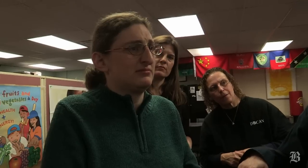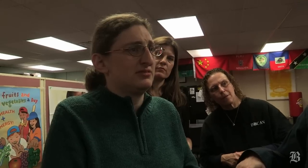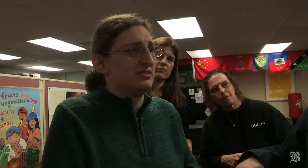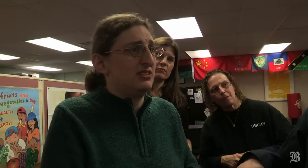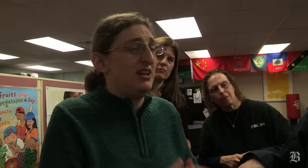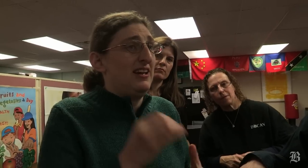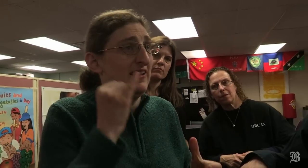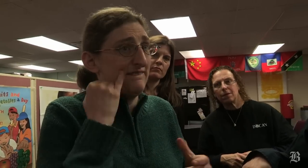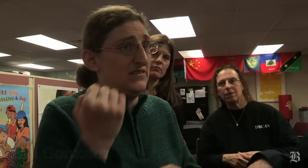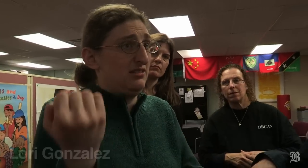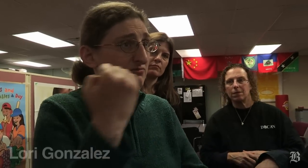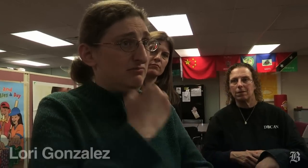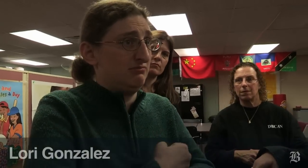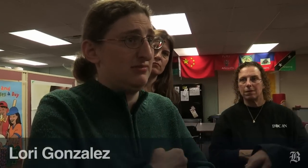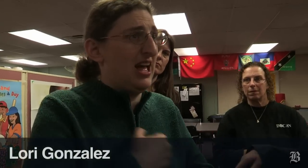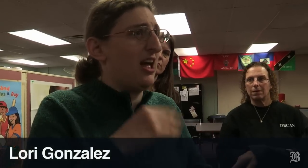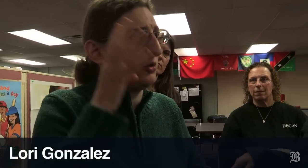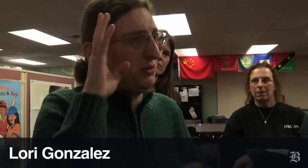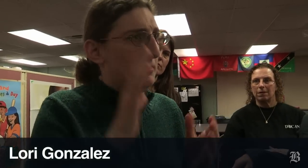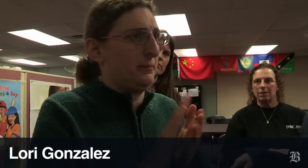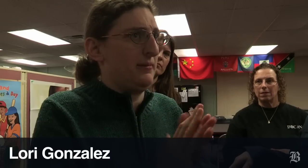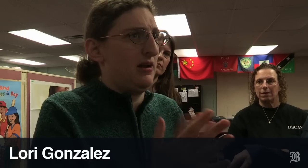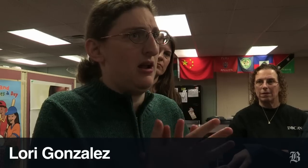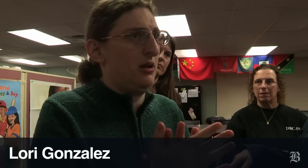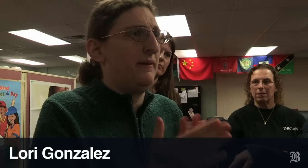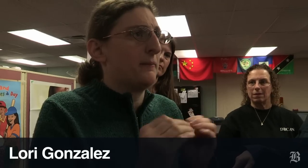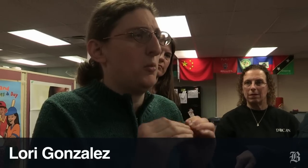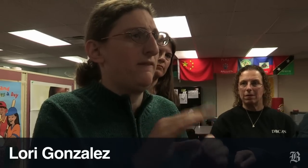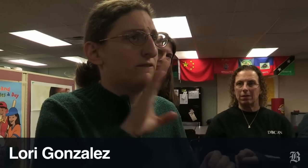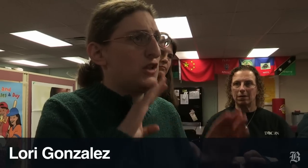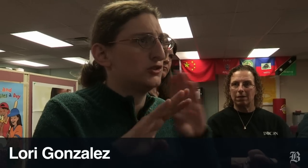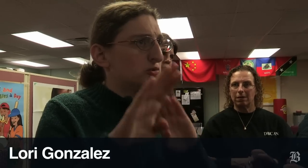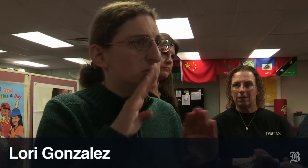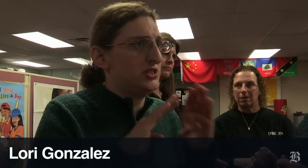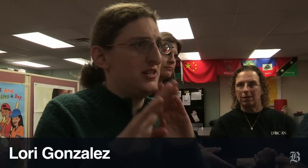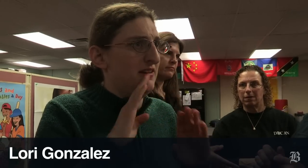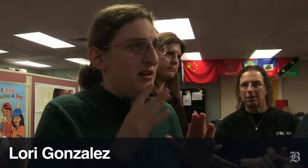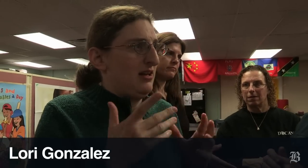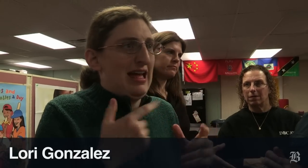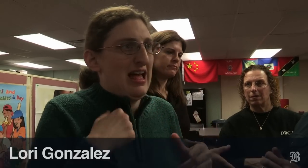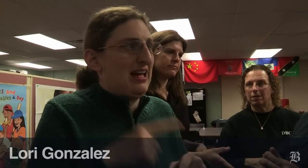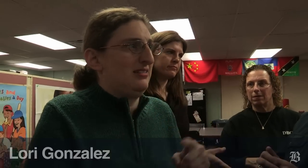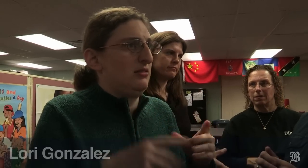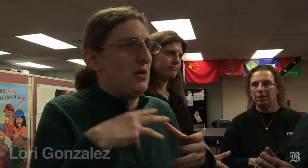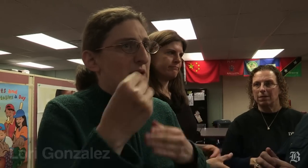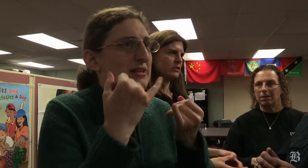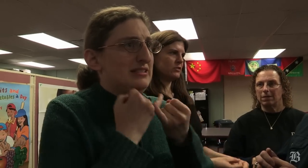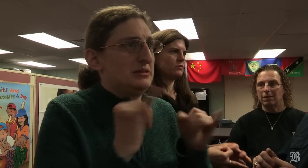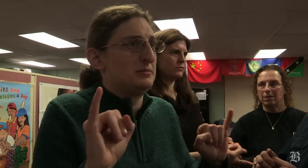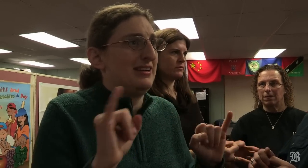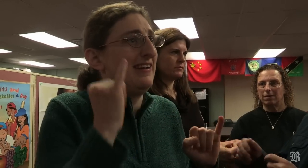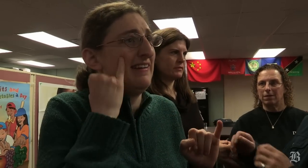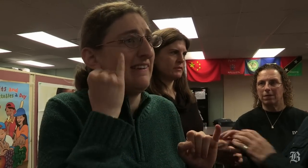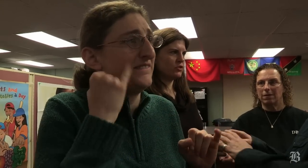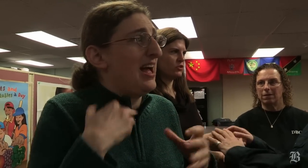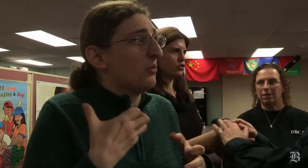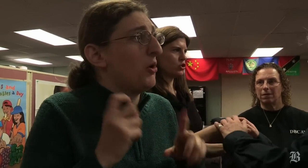16 hours a month. If they shut down the program, it'll be very frustrating for me. I can't go out